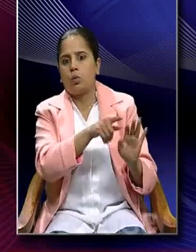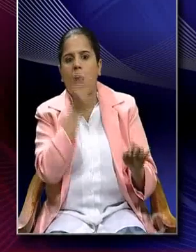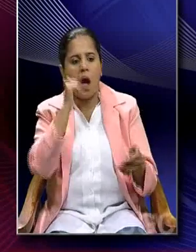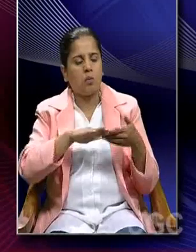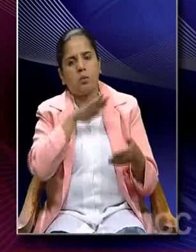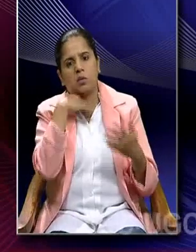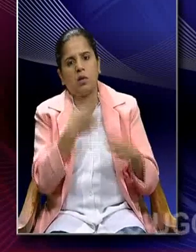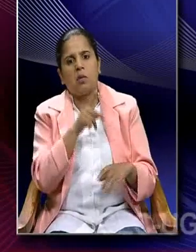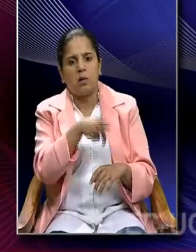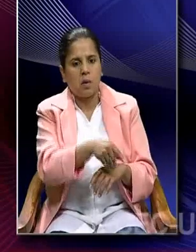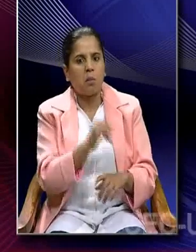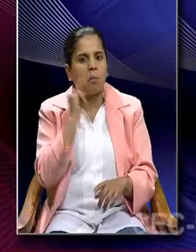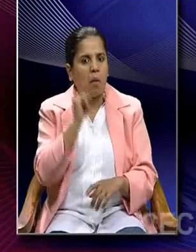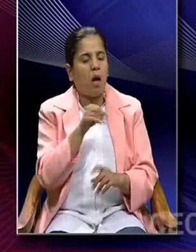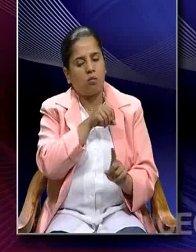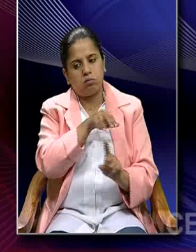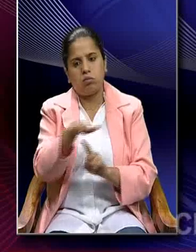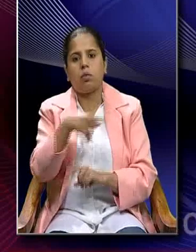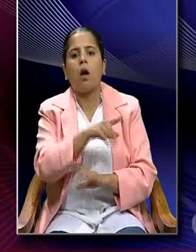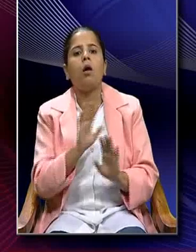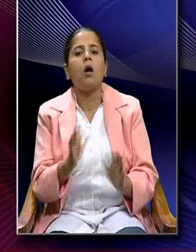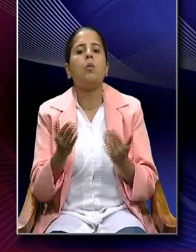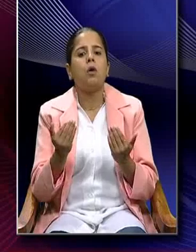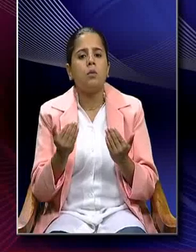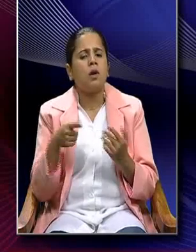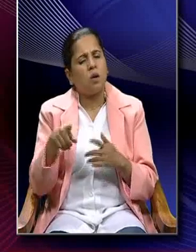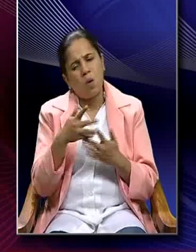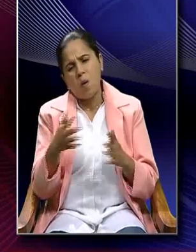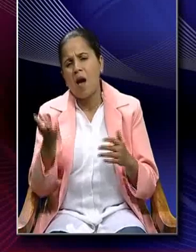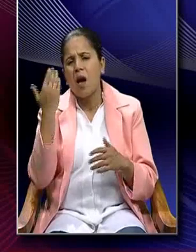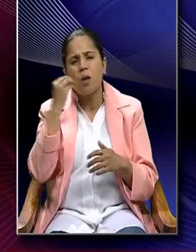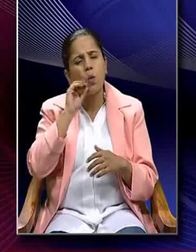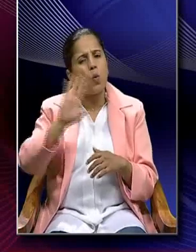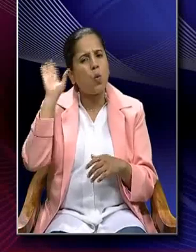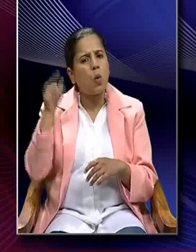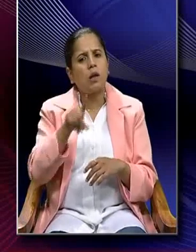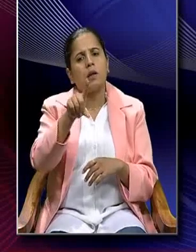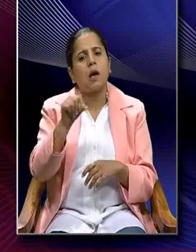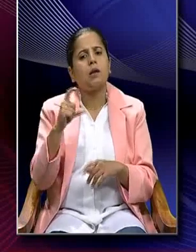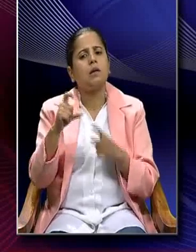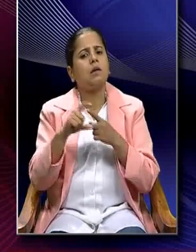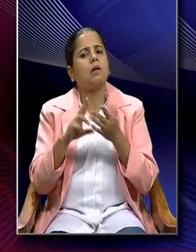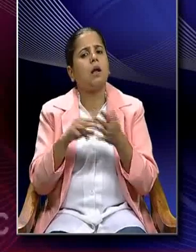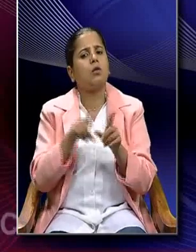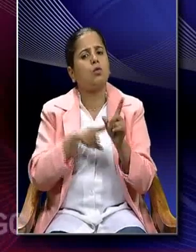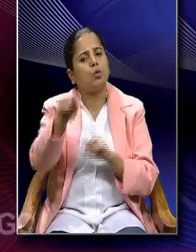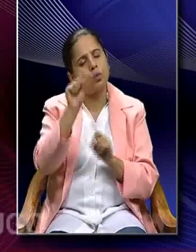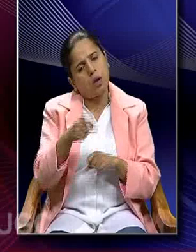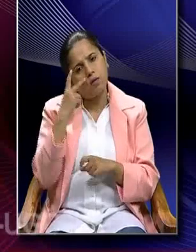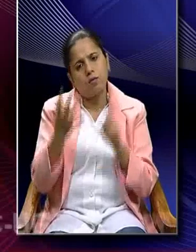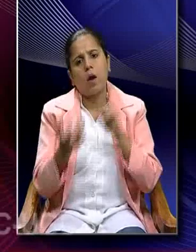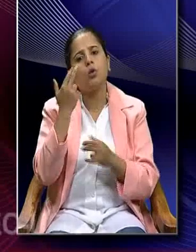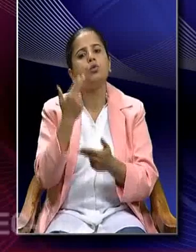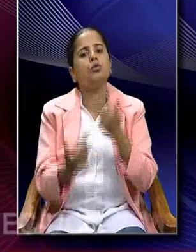would bring bad omen. You can look at any old story from the 19th century and you will find the